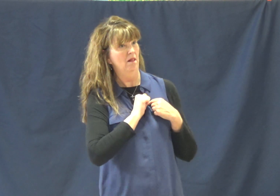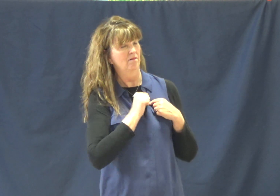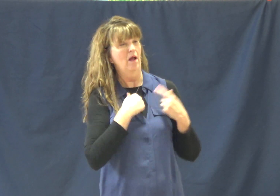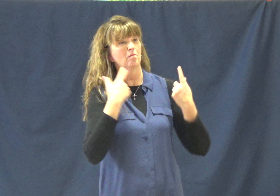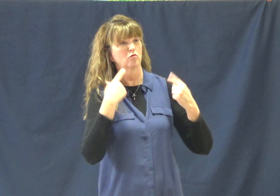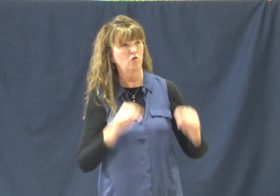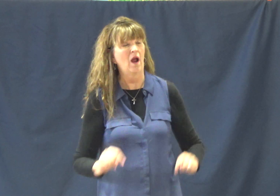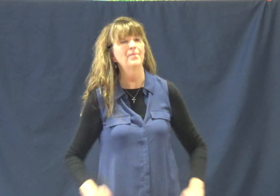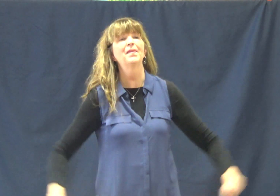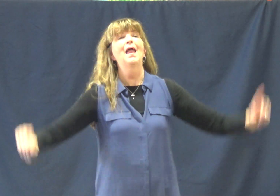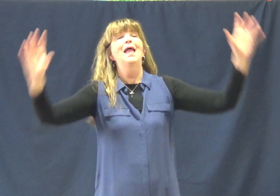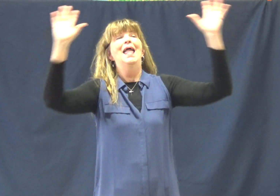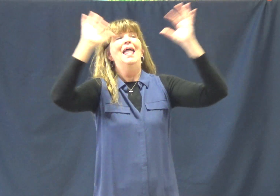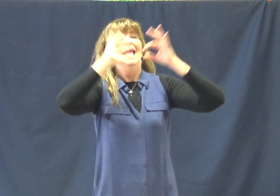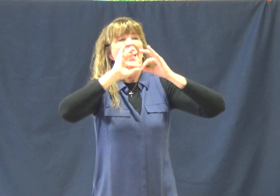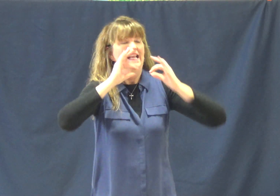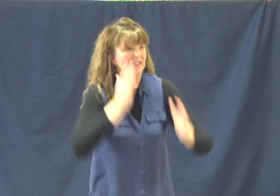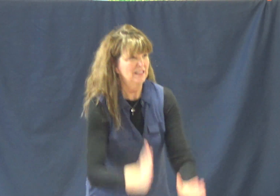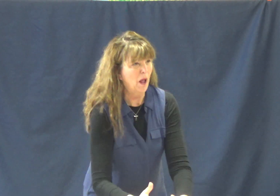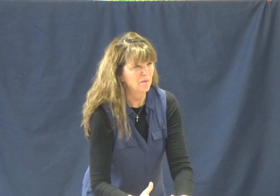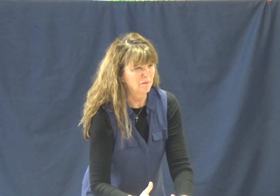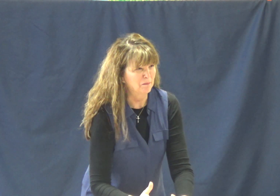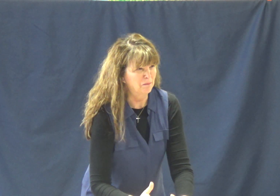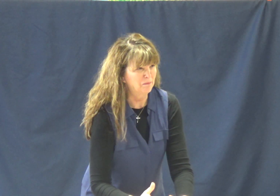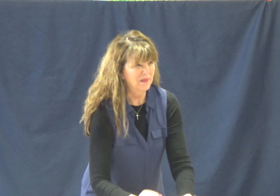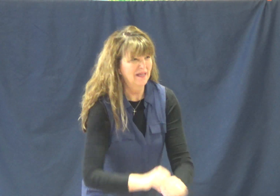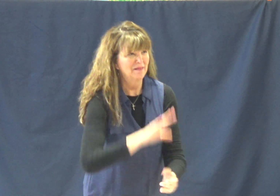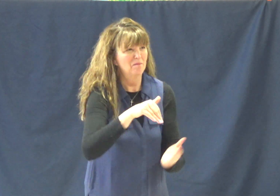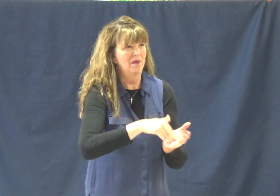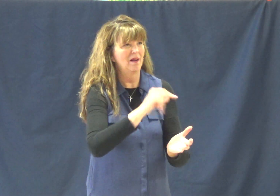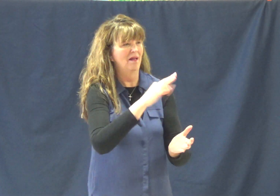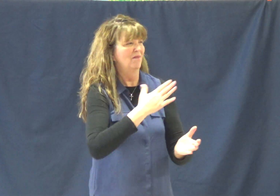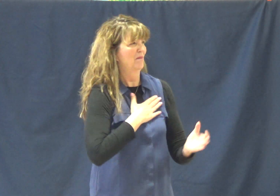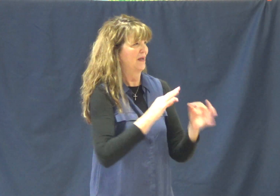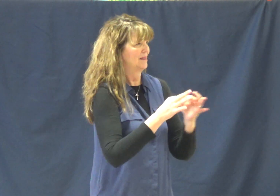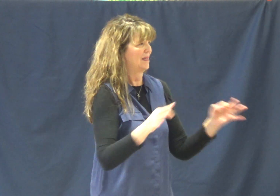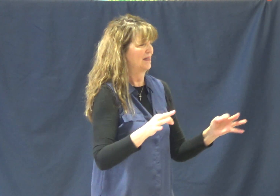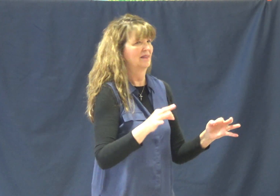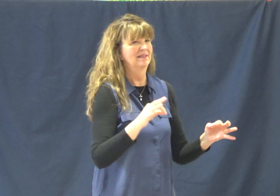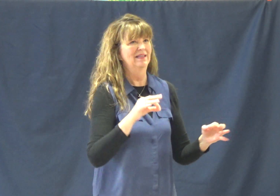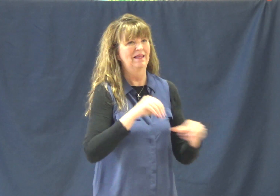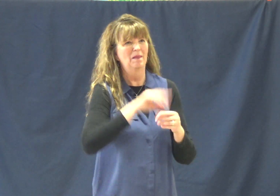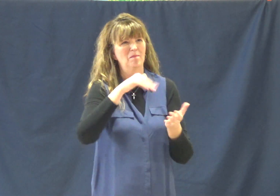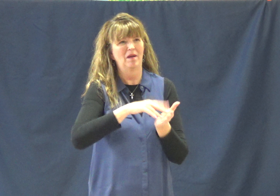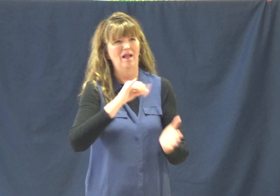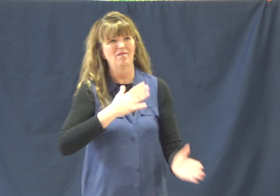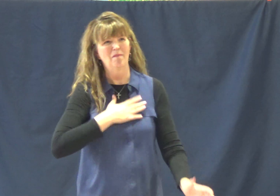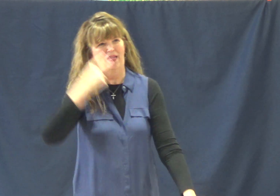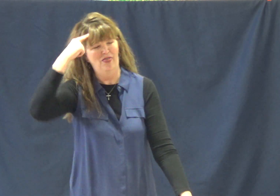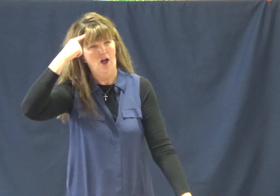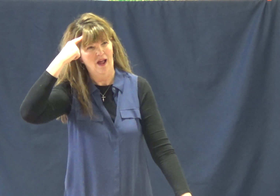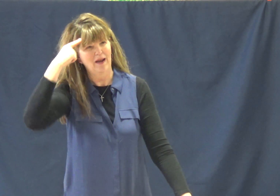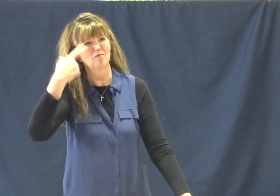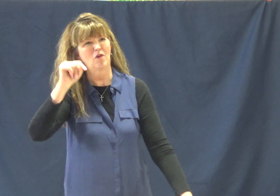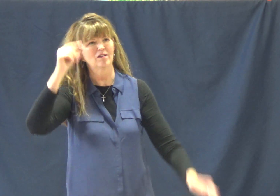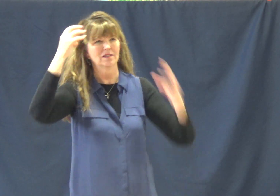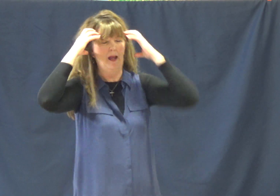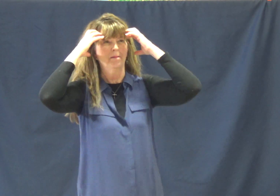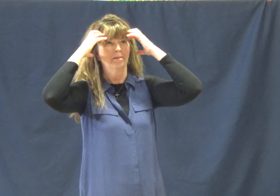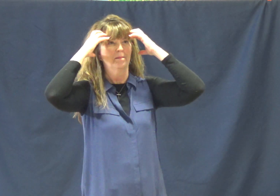And myself, I'm trying to stop myself in the middle of my mental